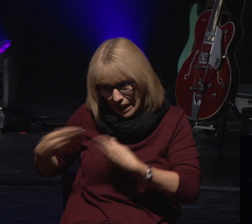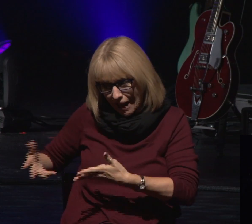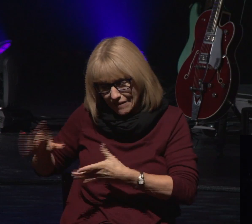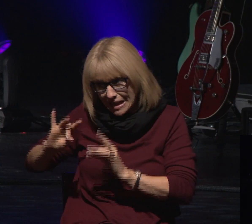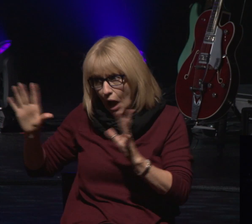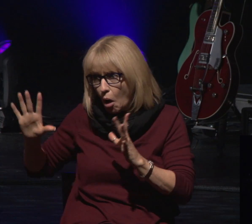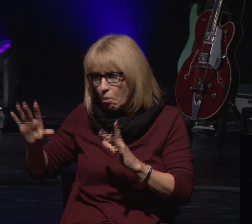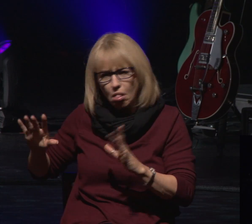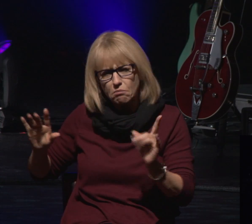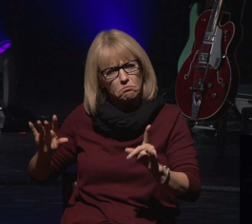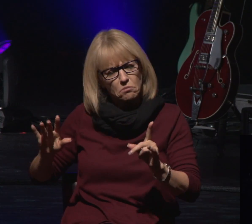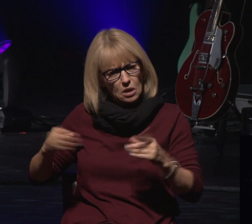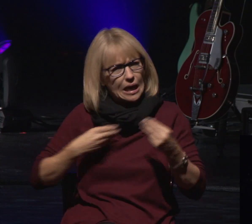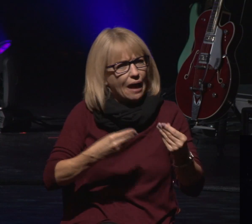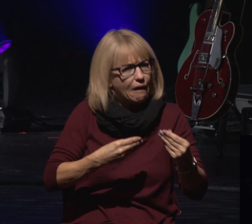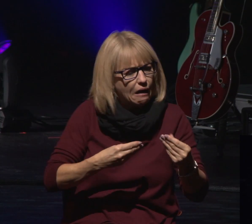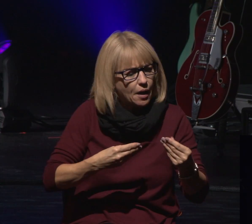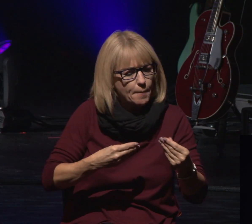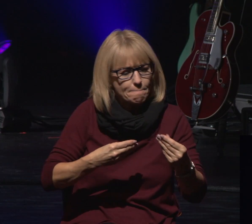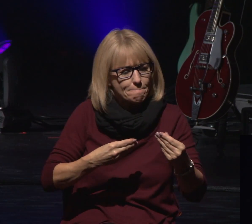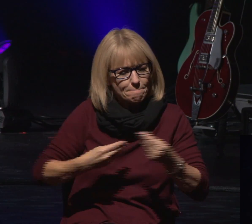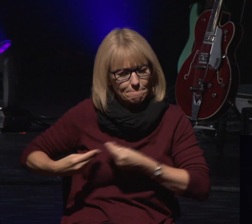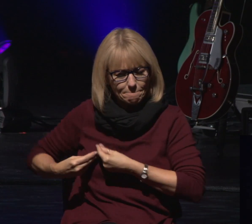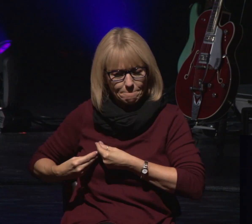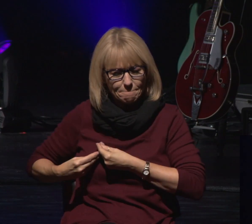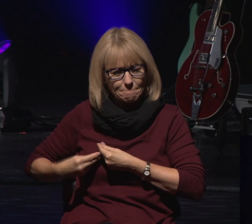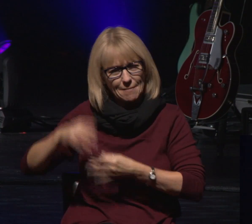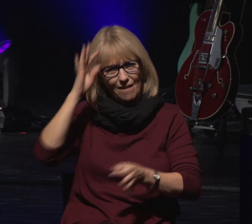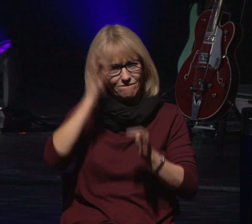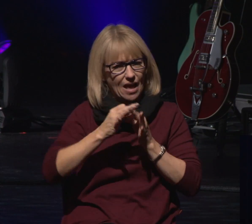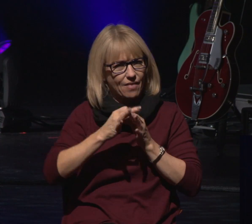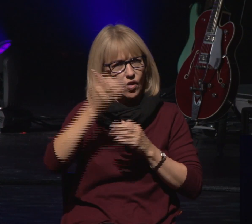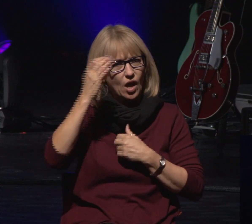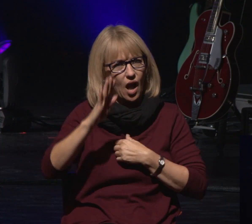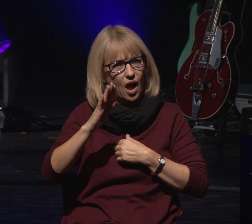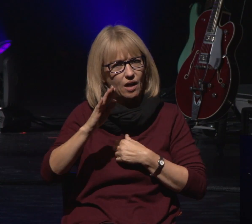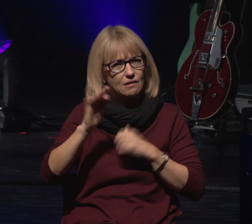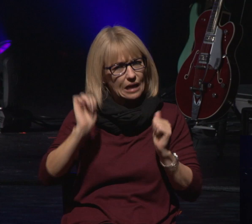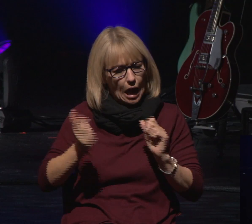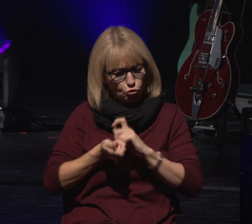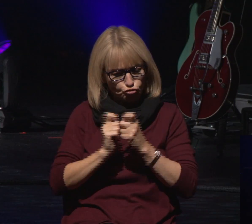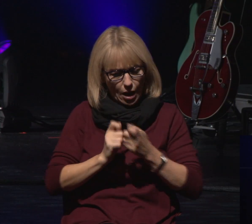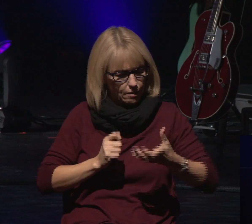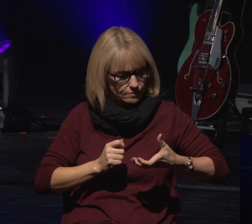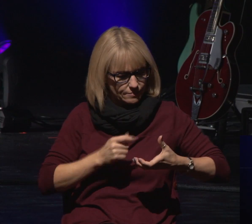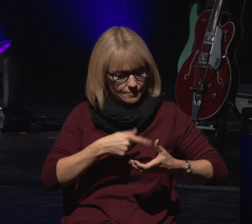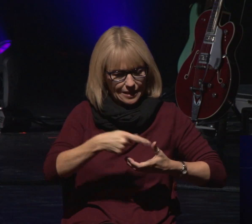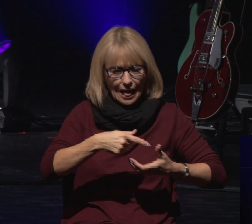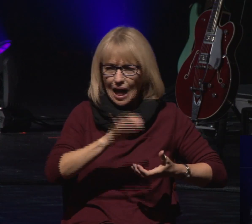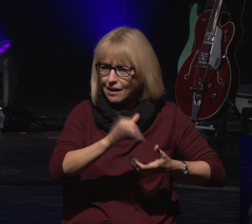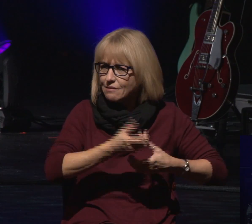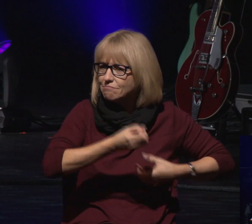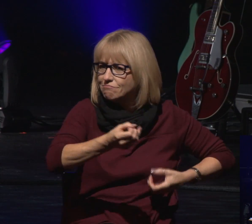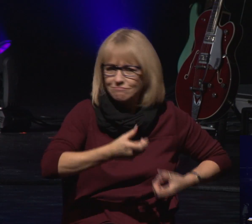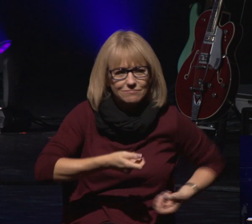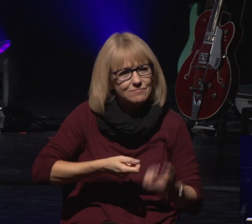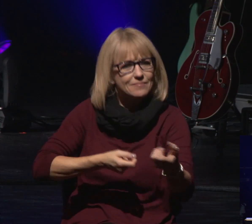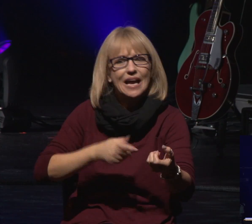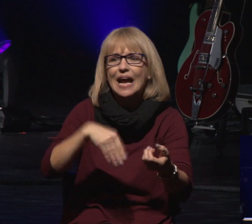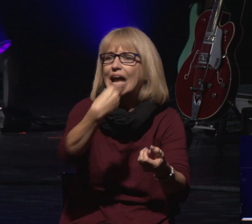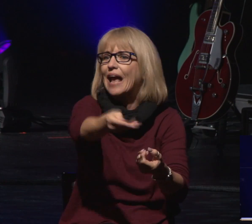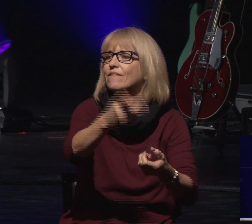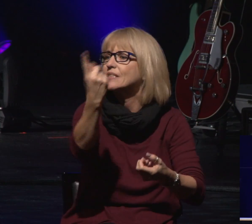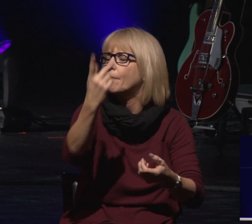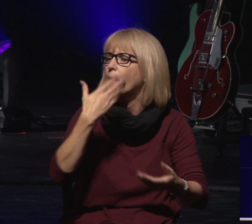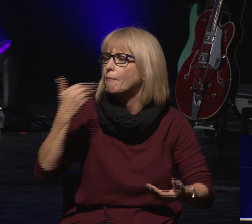you have the choice to say, where's the faithfulness of God? Can God change this? And his answer is, oh, yes.